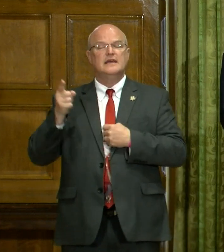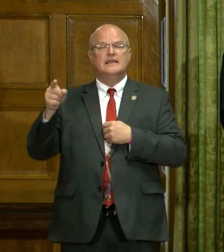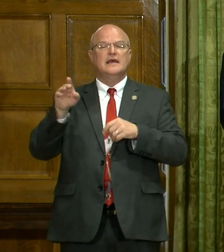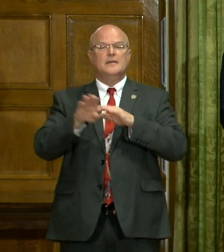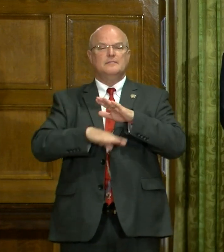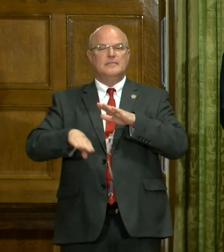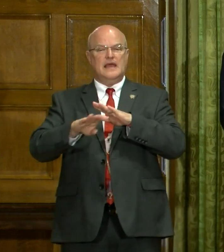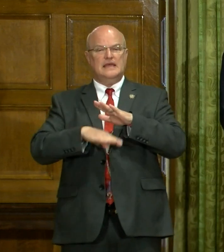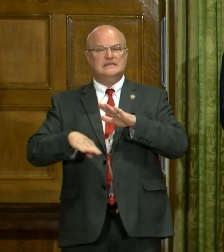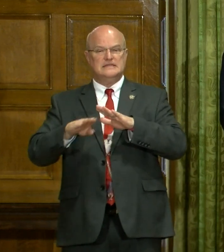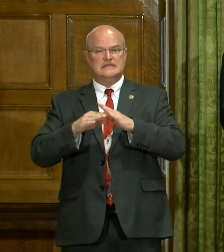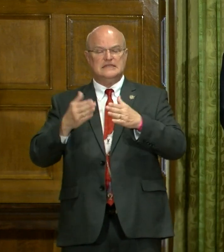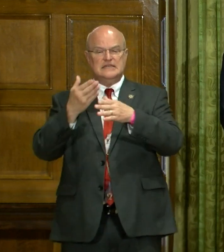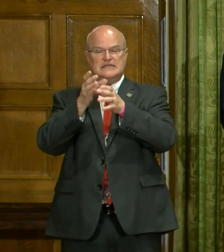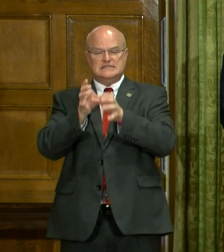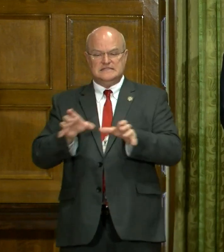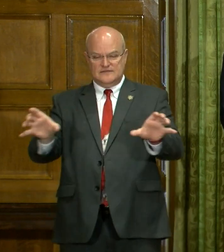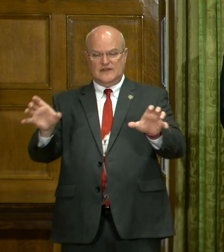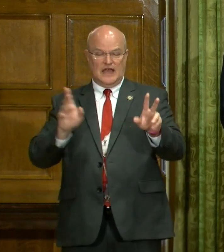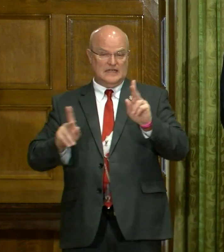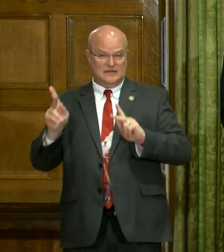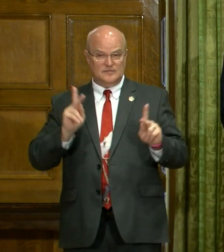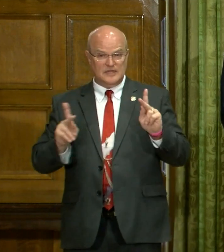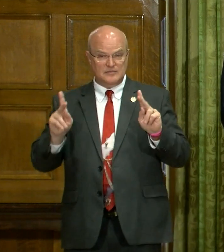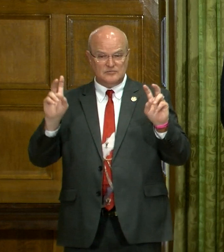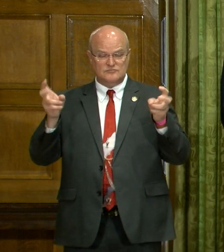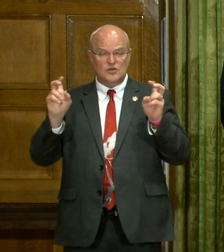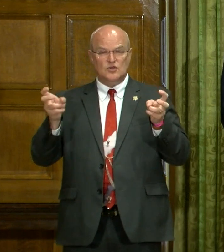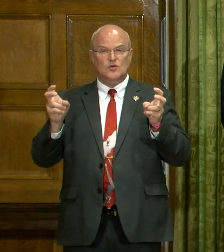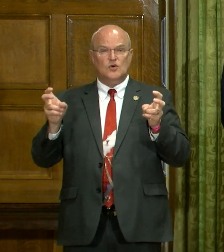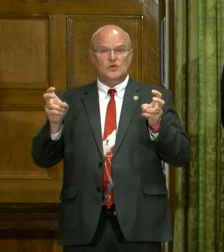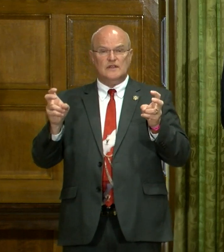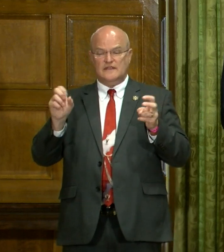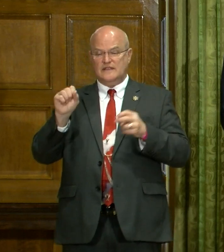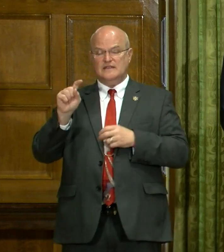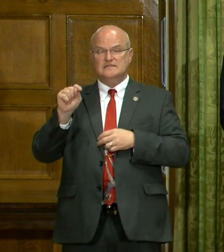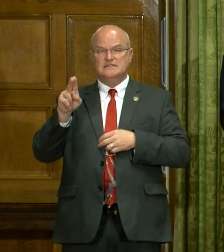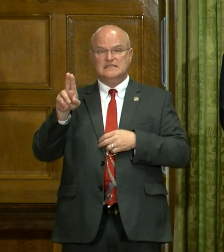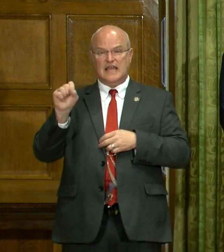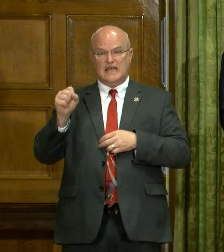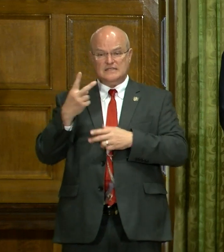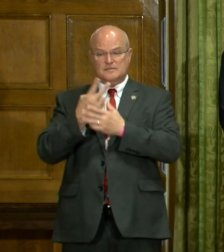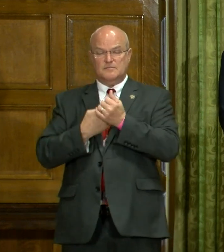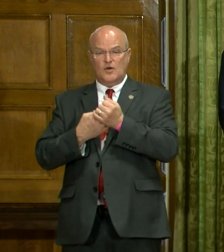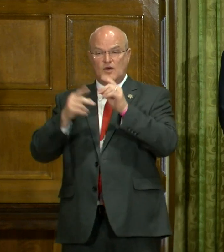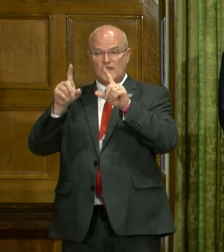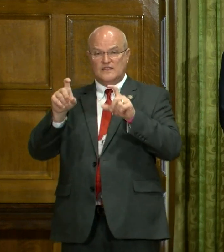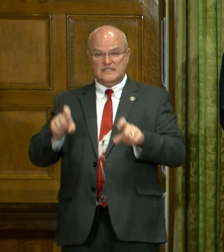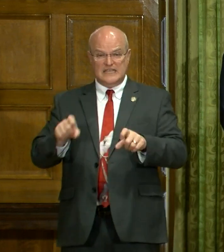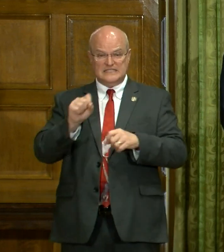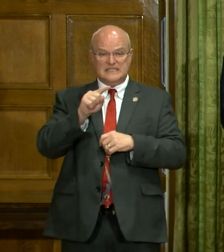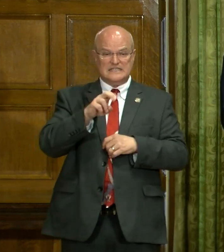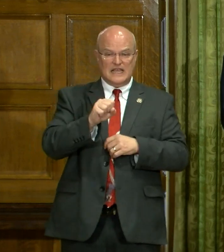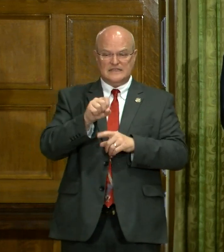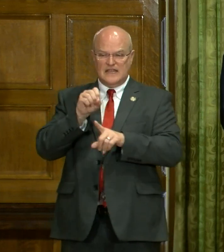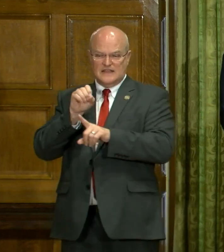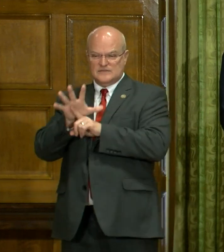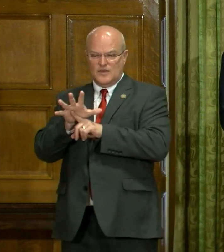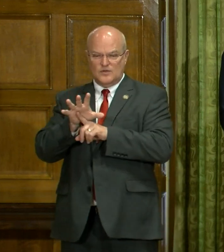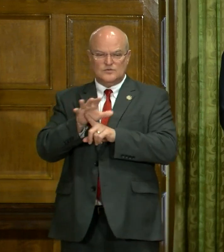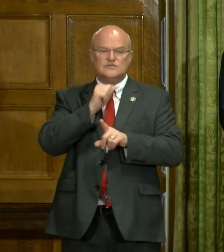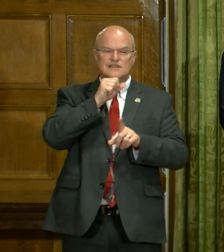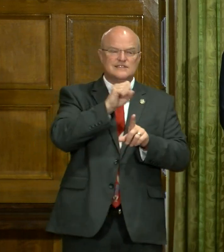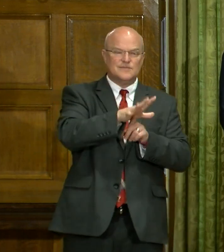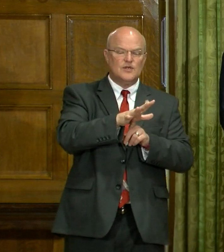basically divided people according to their status, both their testing status and their exposure